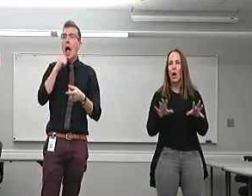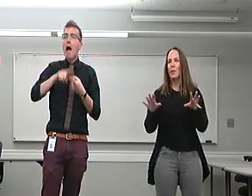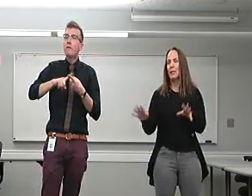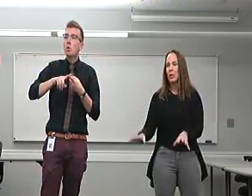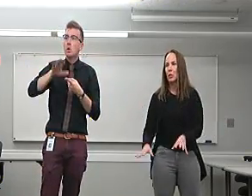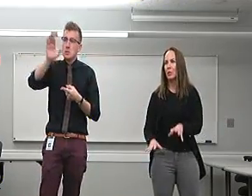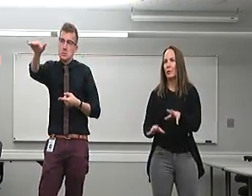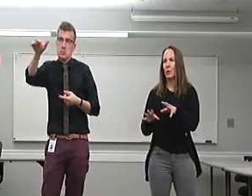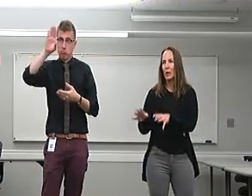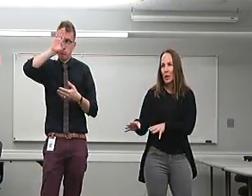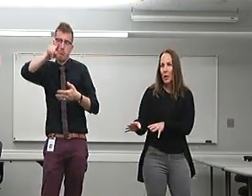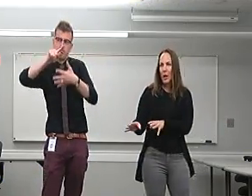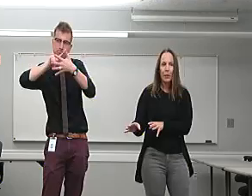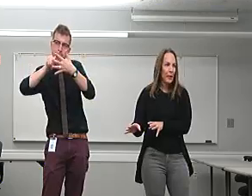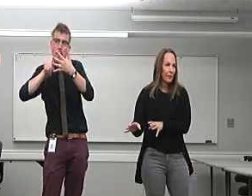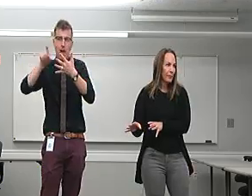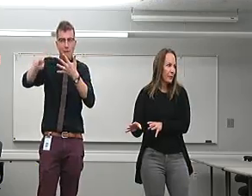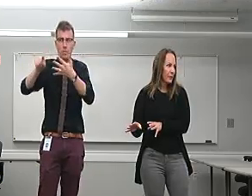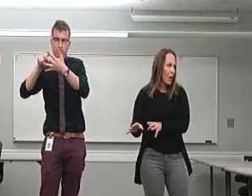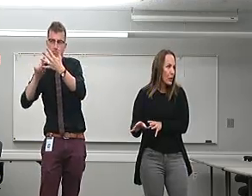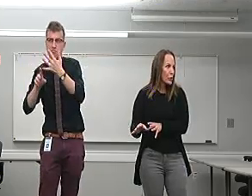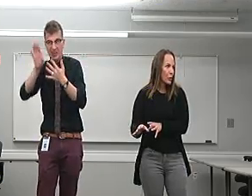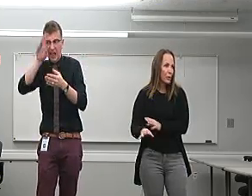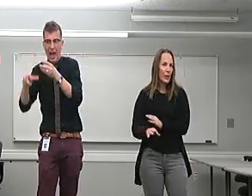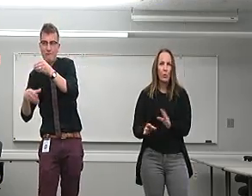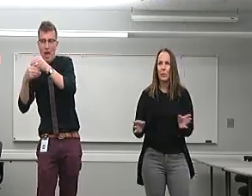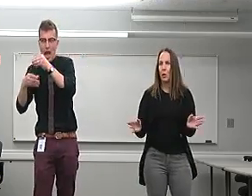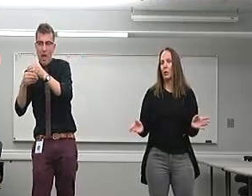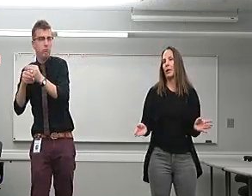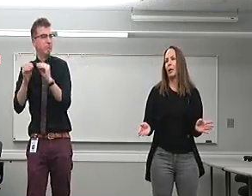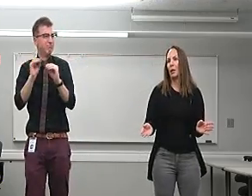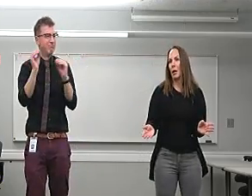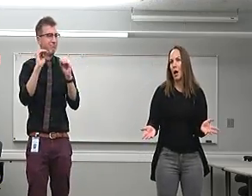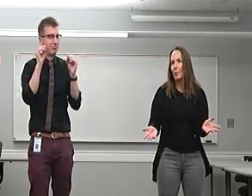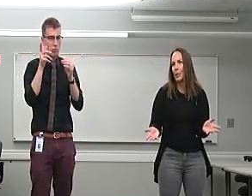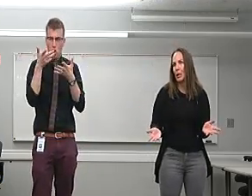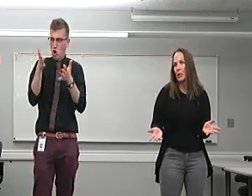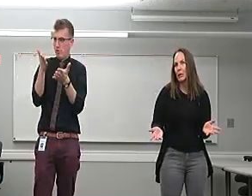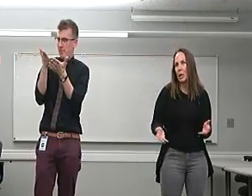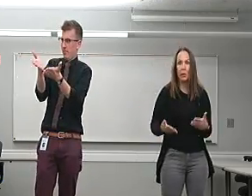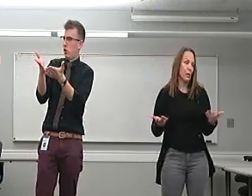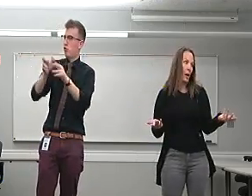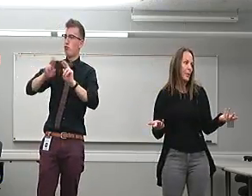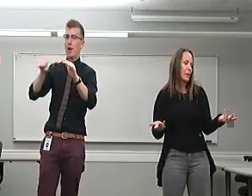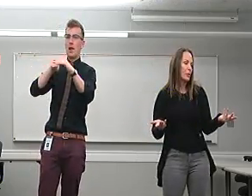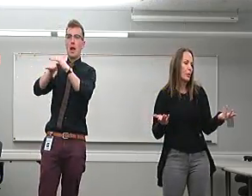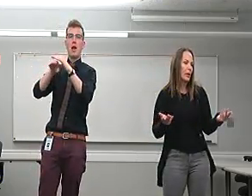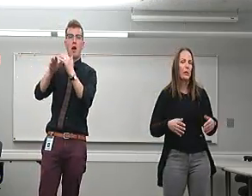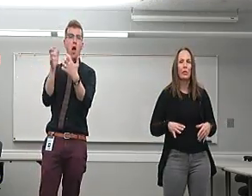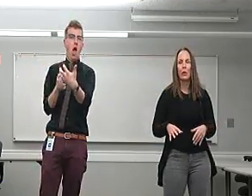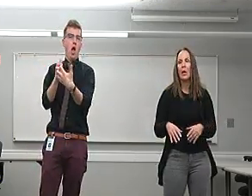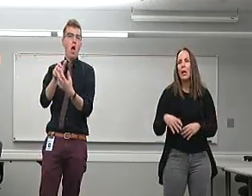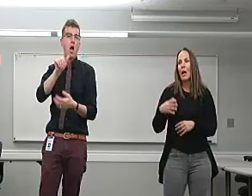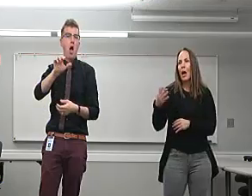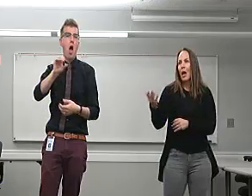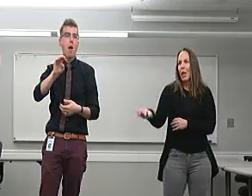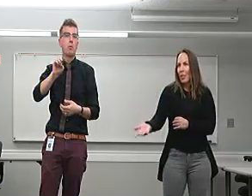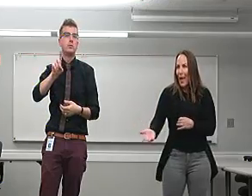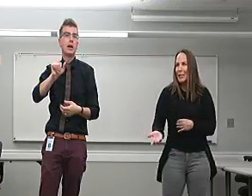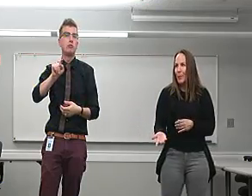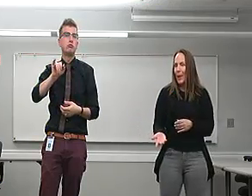for our deaf college student. It was already accommodated. The accommodations were there. So that's